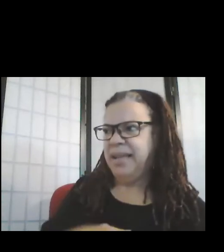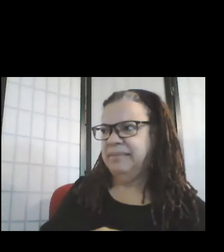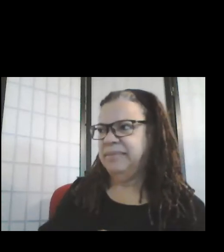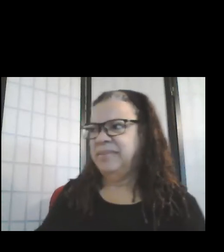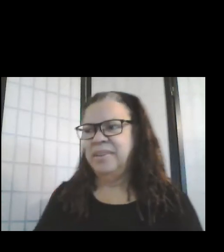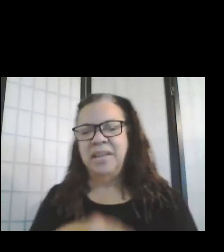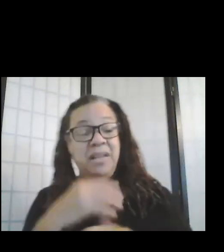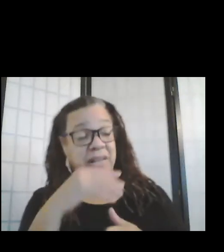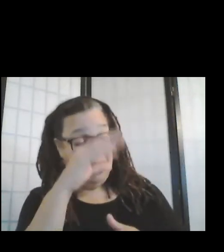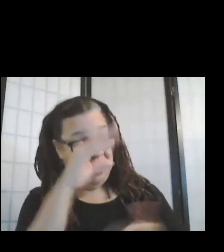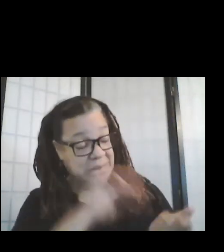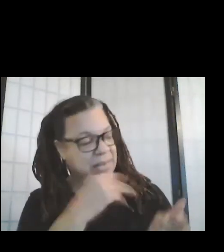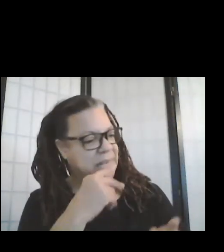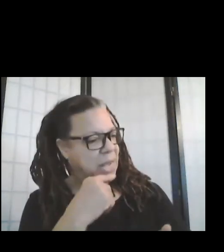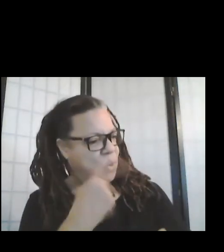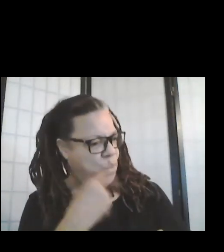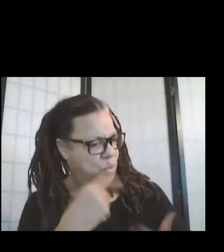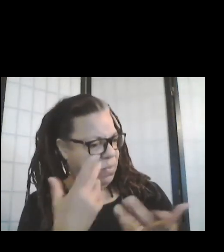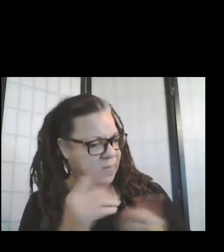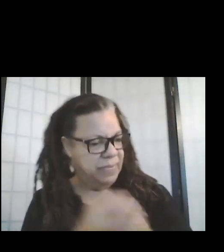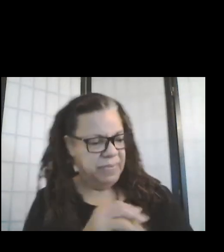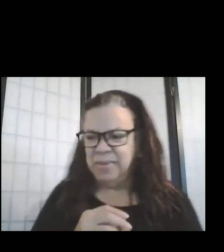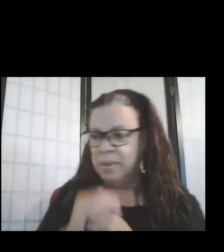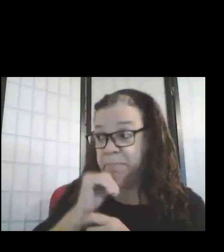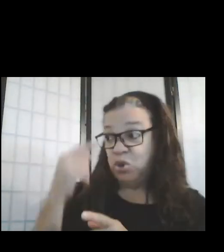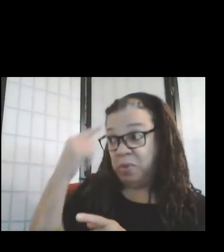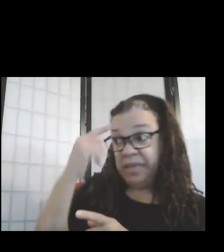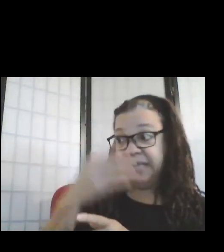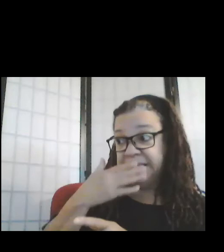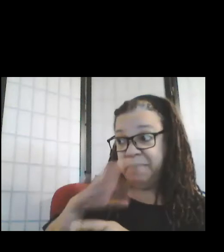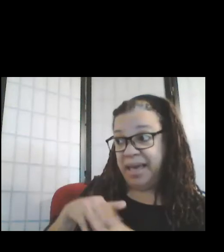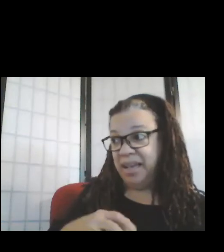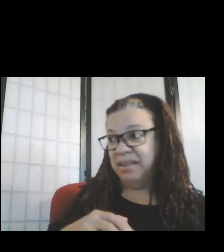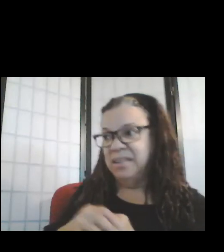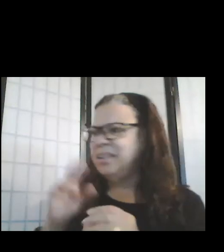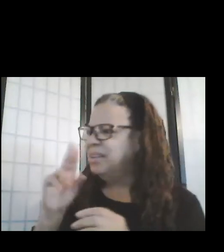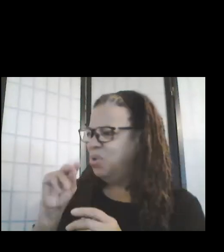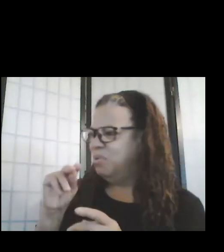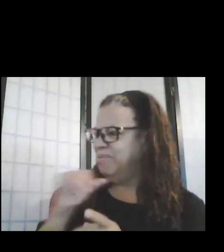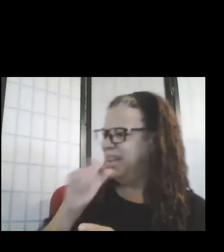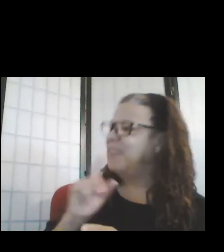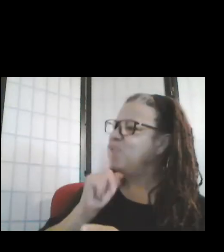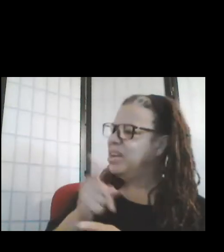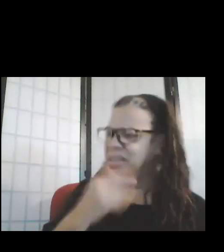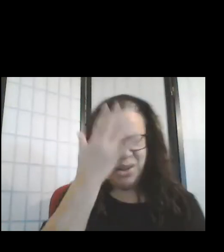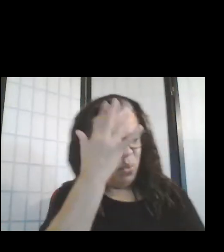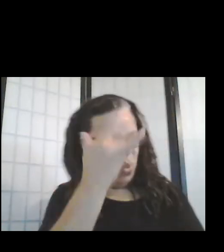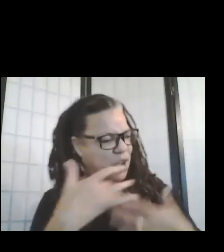doctor. All right, me. But you don't think it's bad? Not really, no. Then why are you